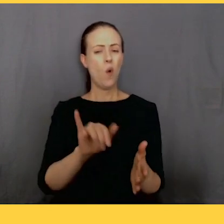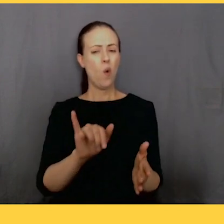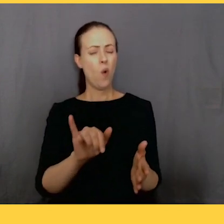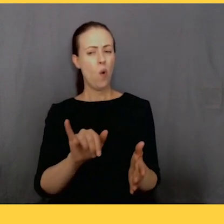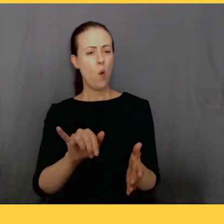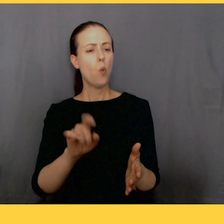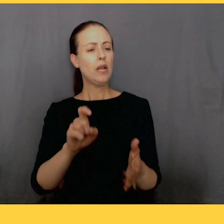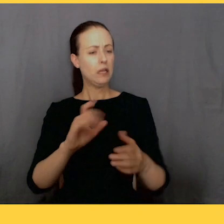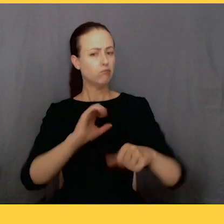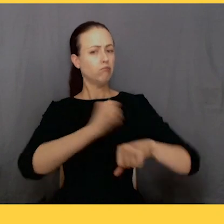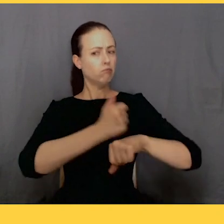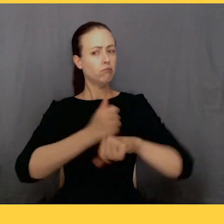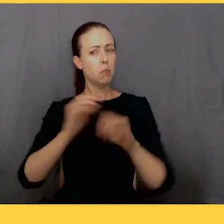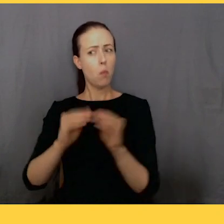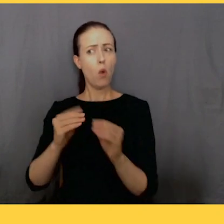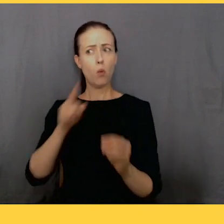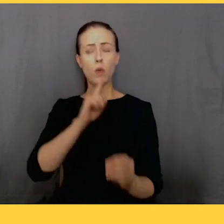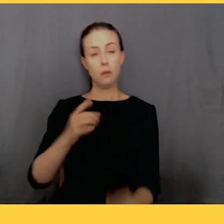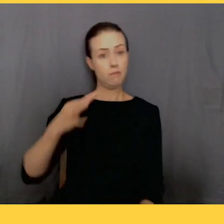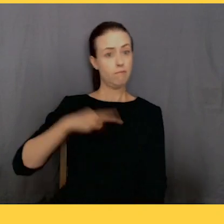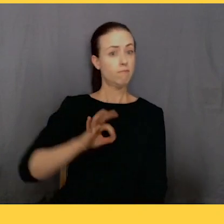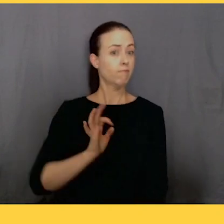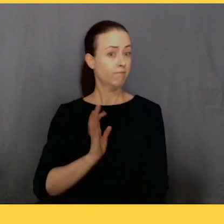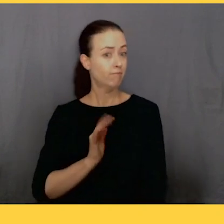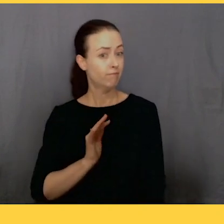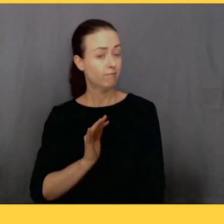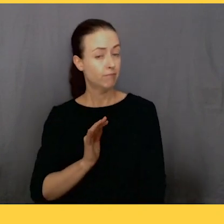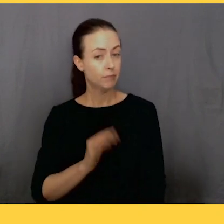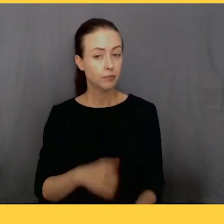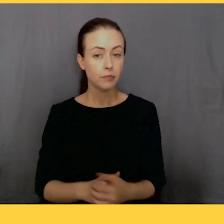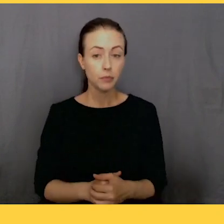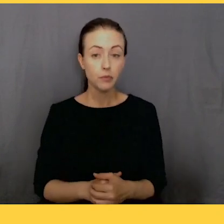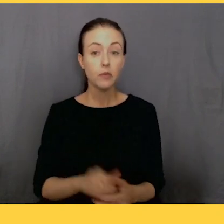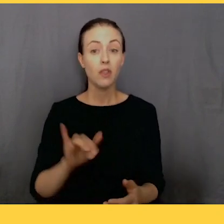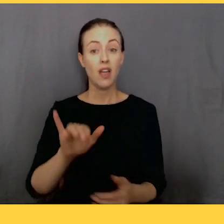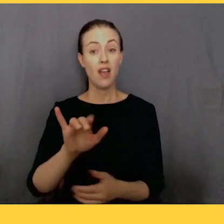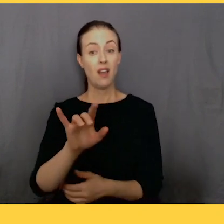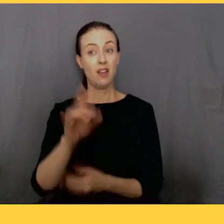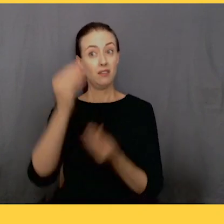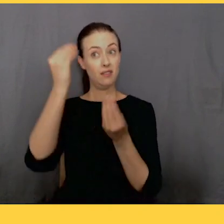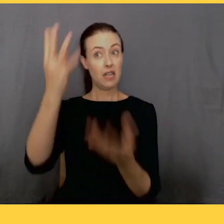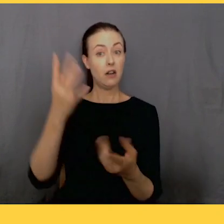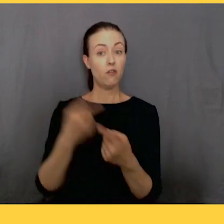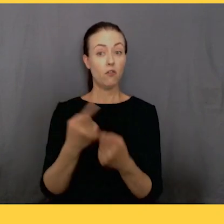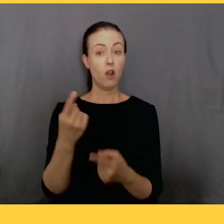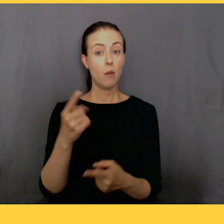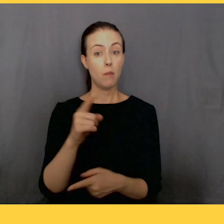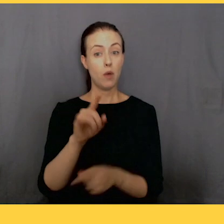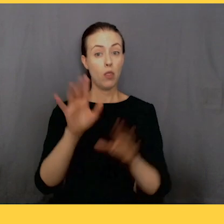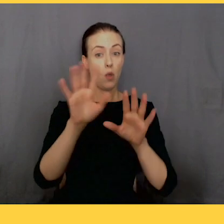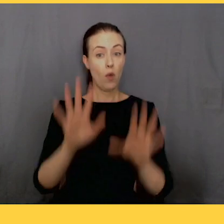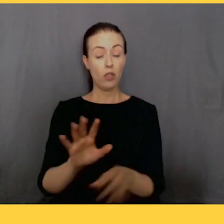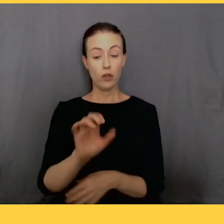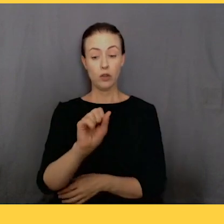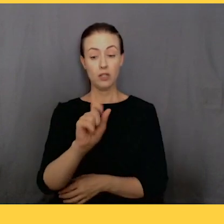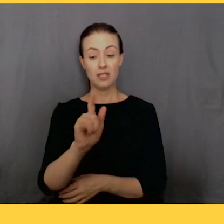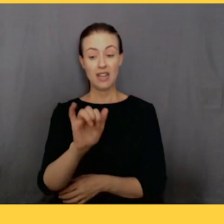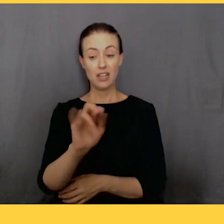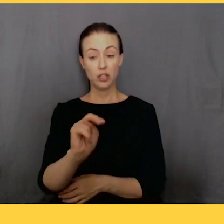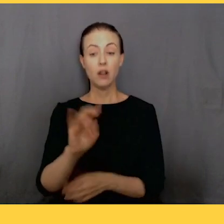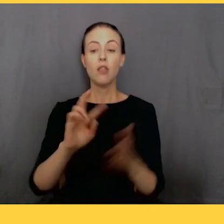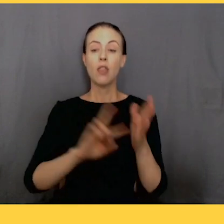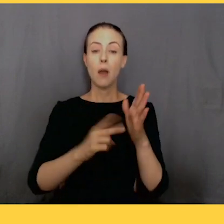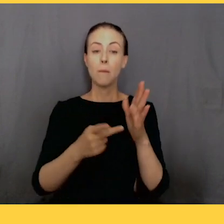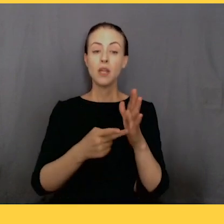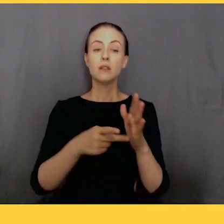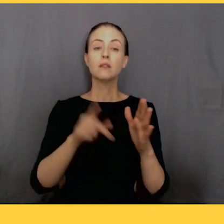we have previously expected. For example, the data they provide is allowing more targeted de-energization during a PSPS